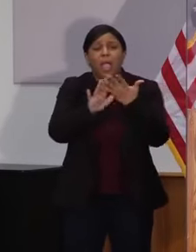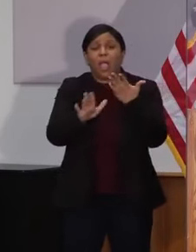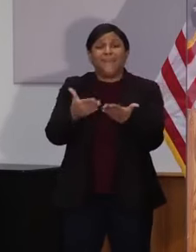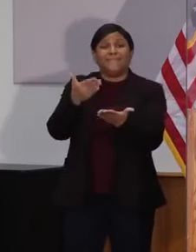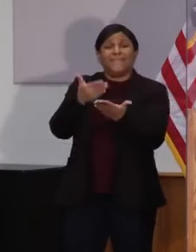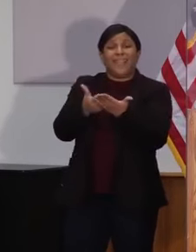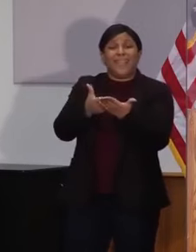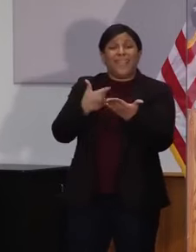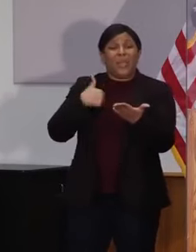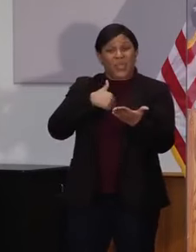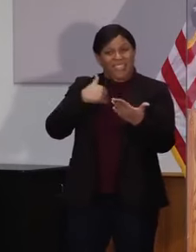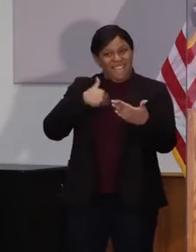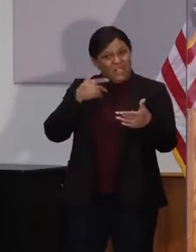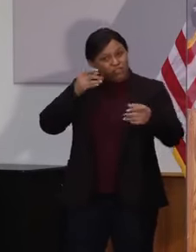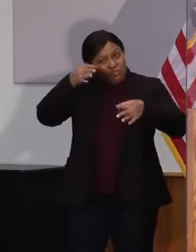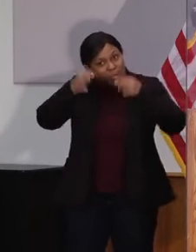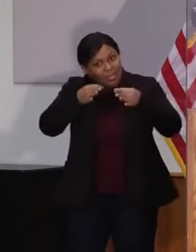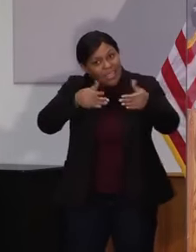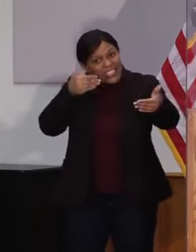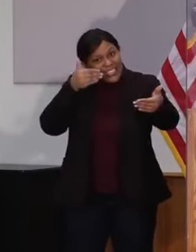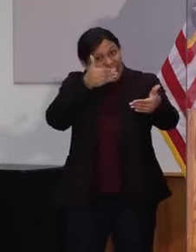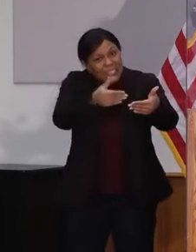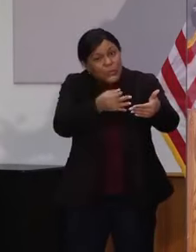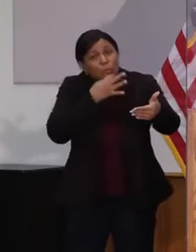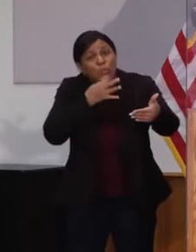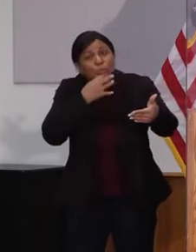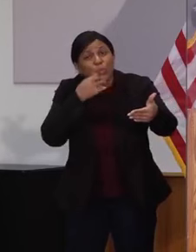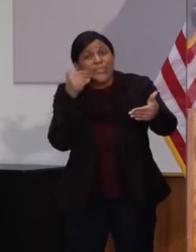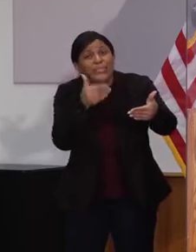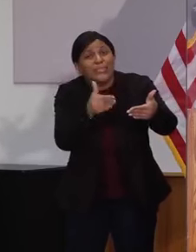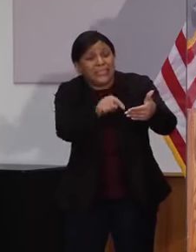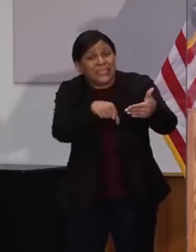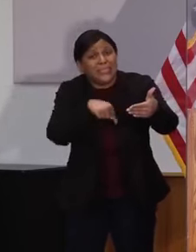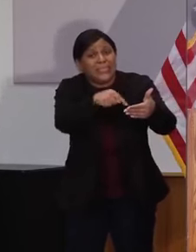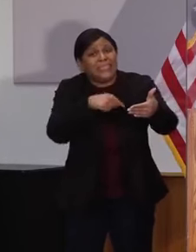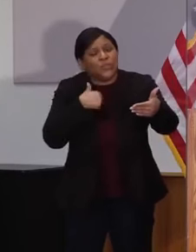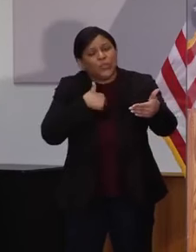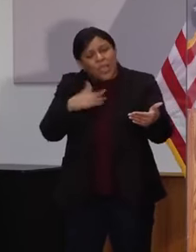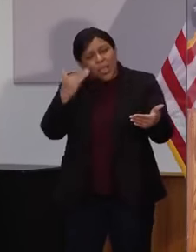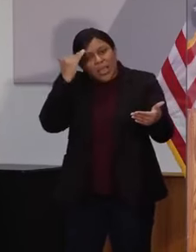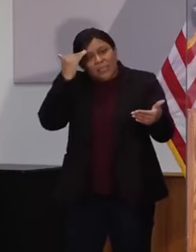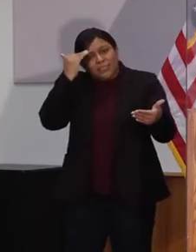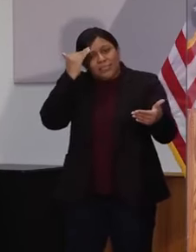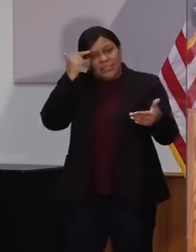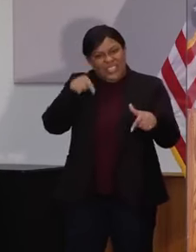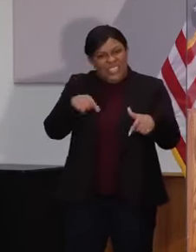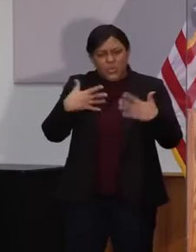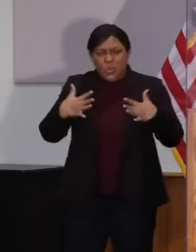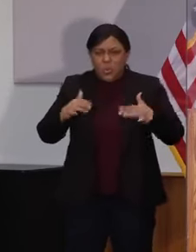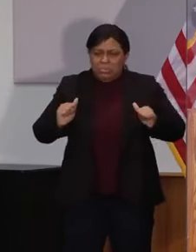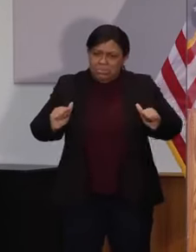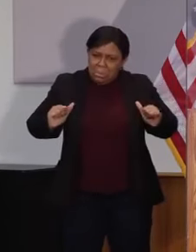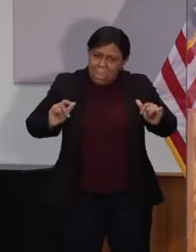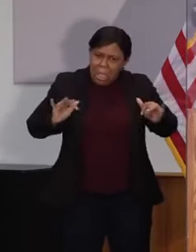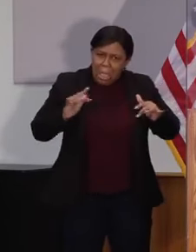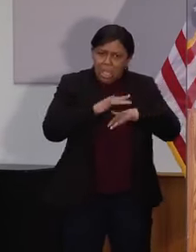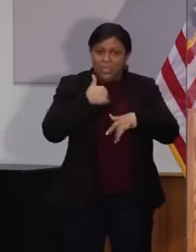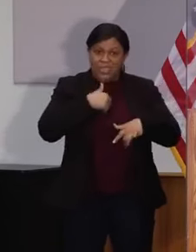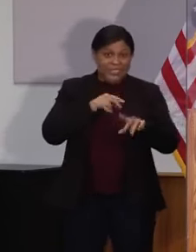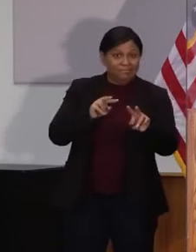34 days. We know that the odds are pretty good this is going to attract a large number of people. We know that if we